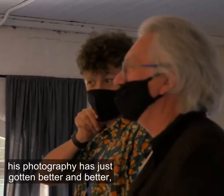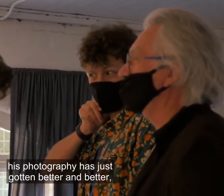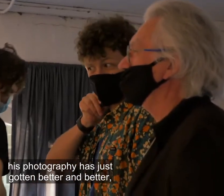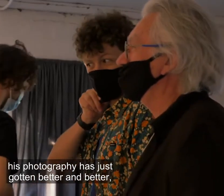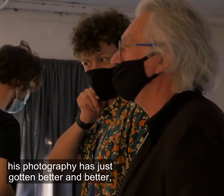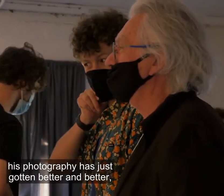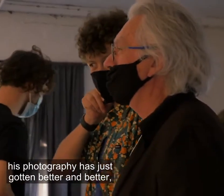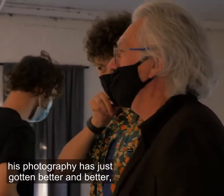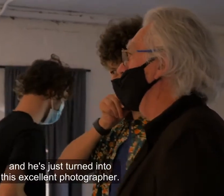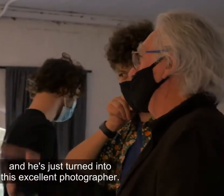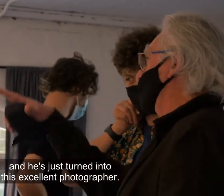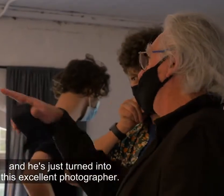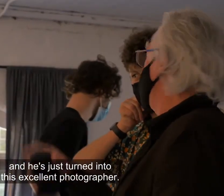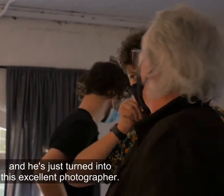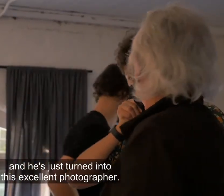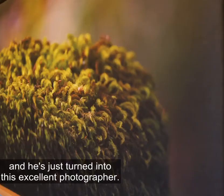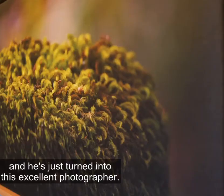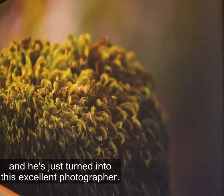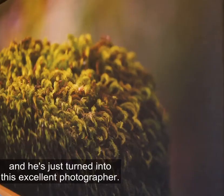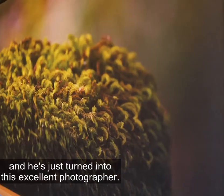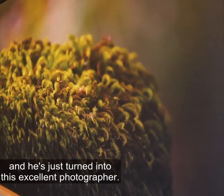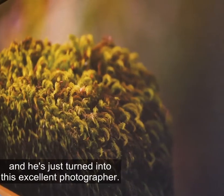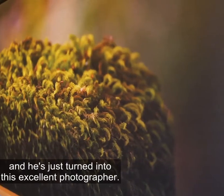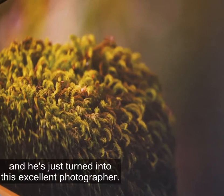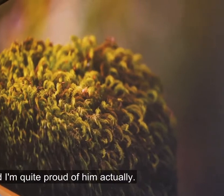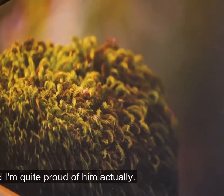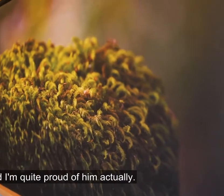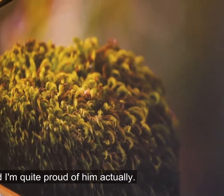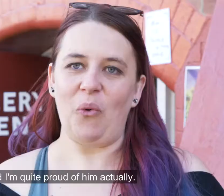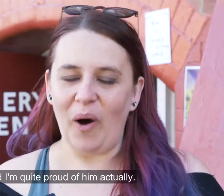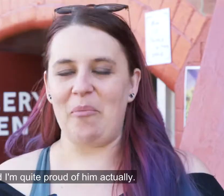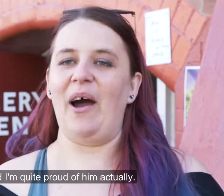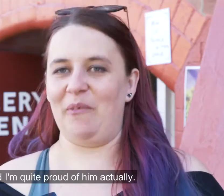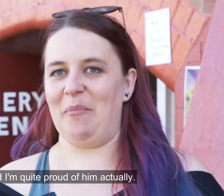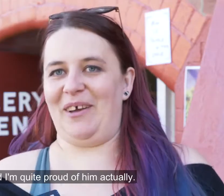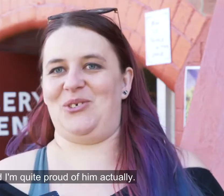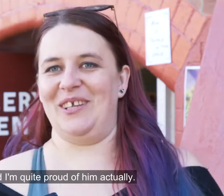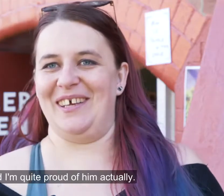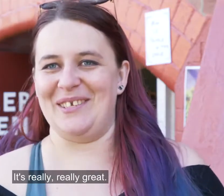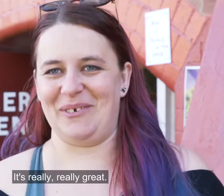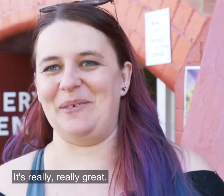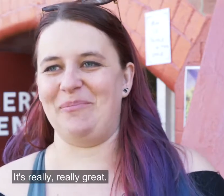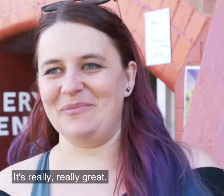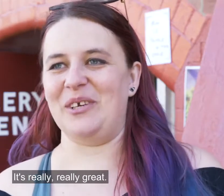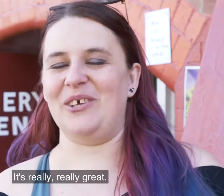better and better, and he's just turned into this excellent photographer, and I'm quite proud of him, actually. It's really, really